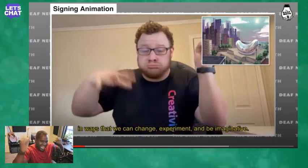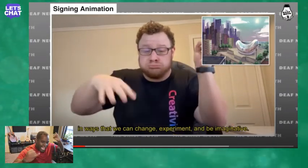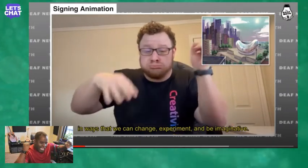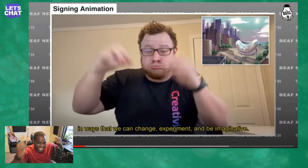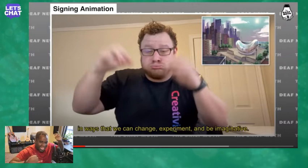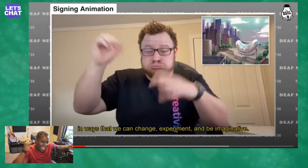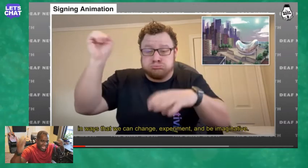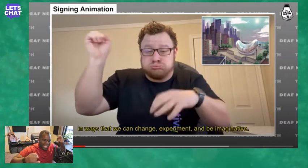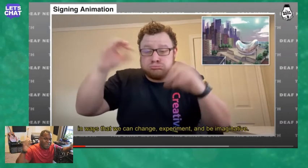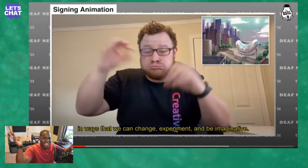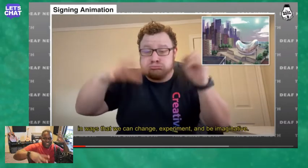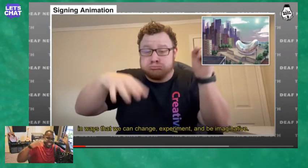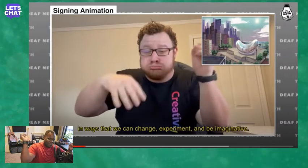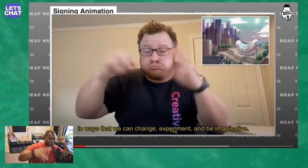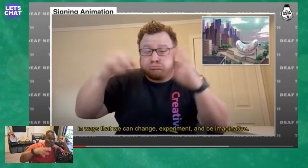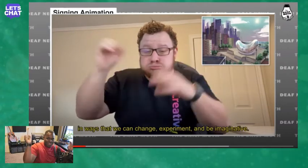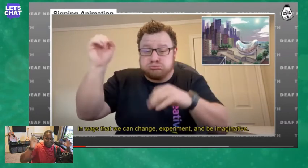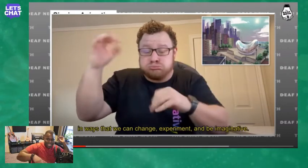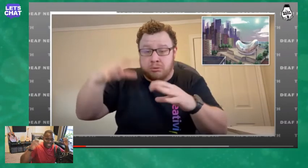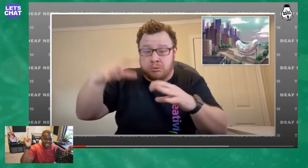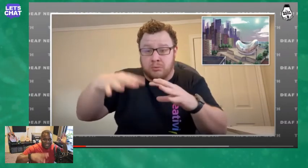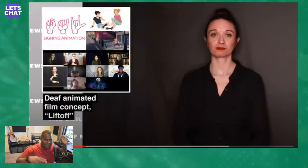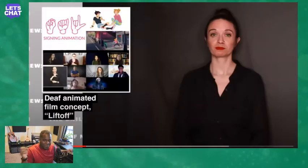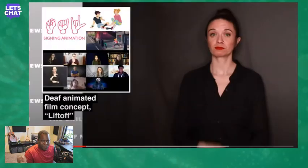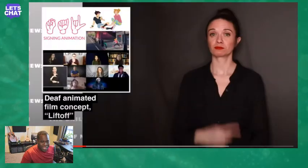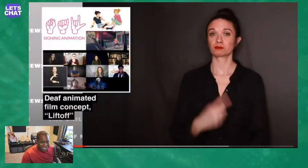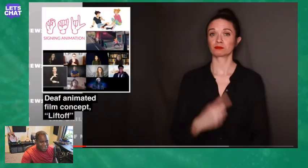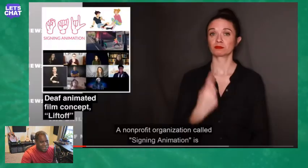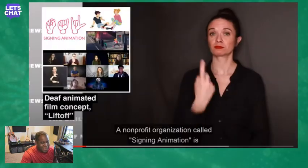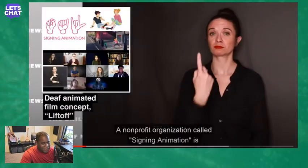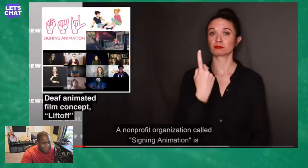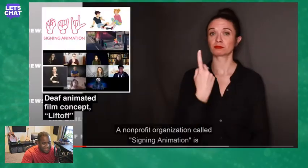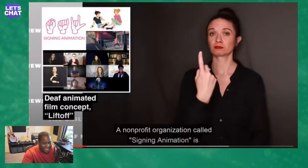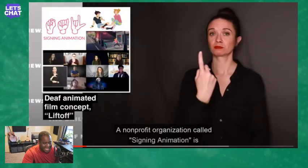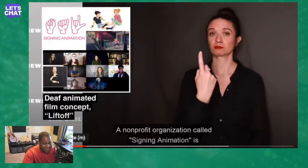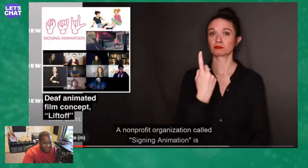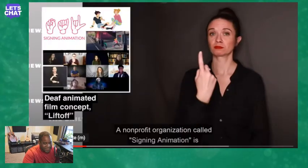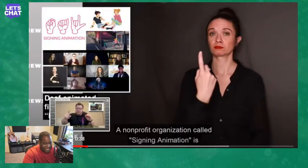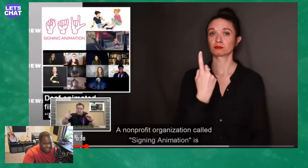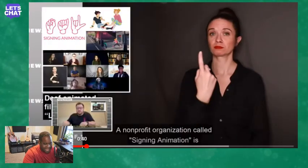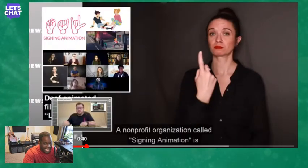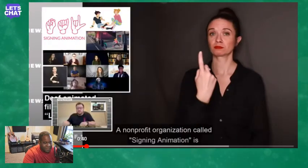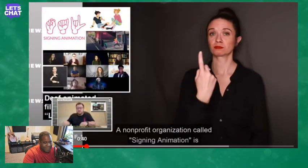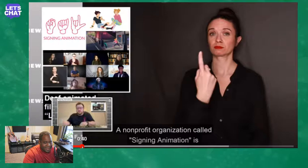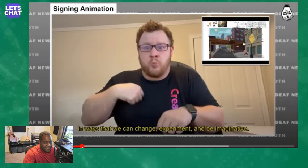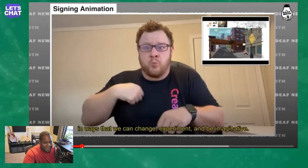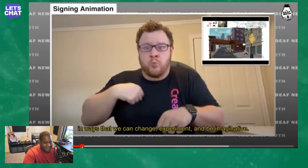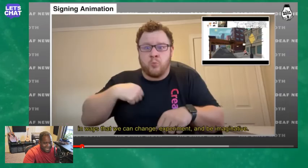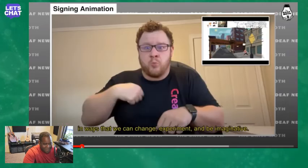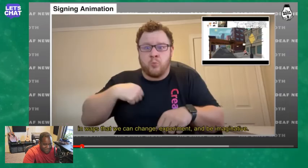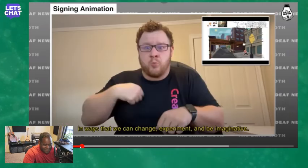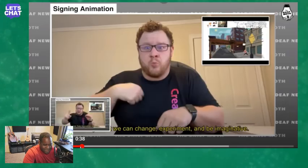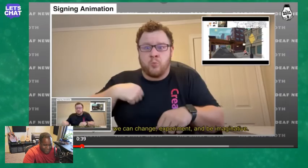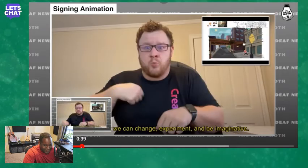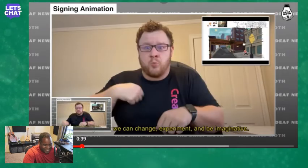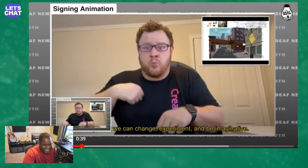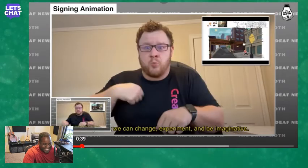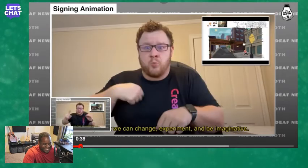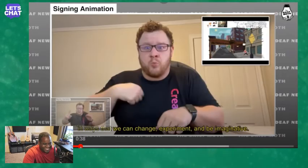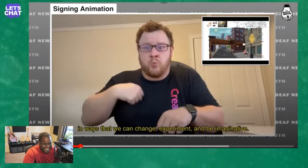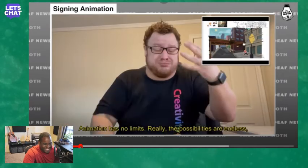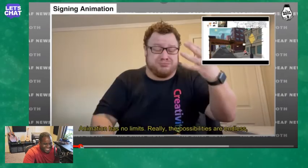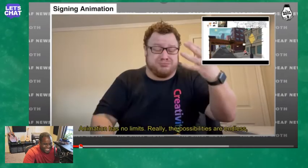Experiments. He can imagine. He can throw stuff in left and right. Yeah, so like the captions made him sound a lot more